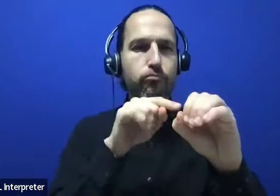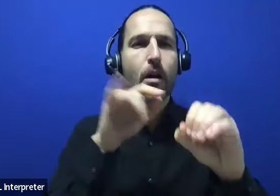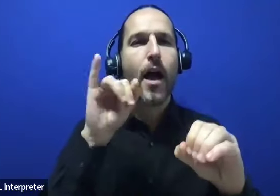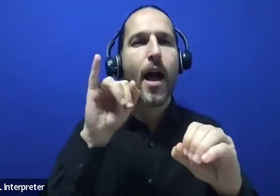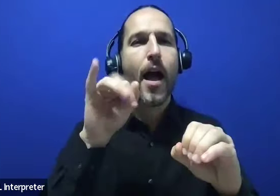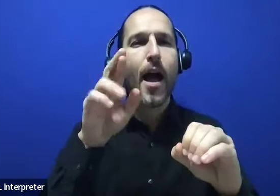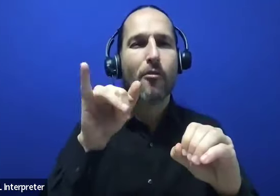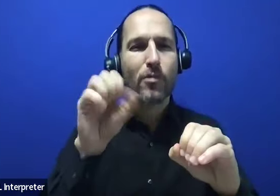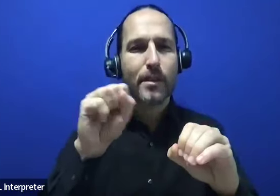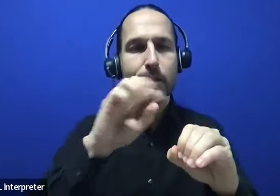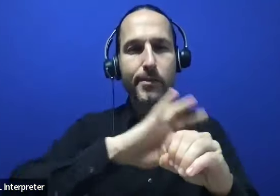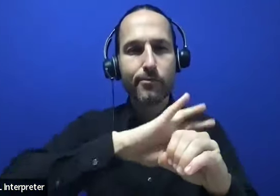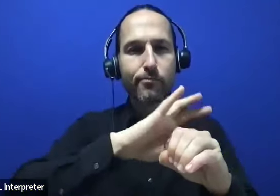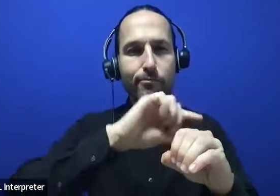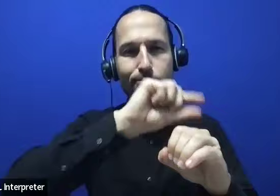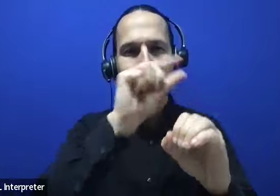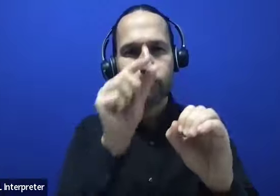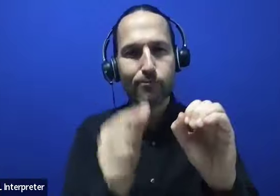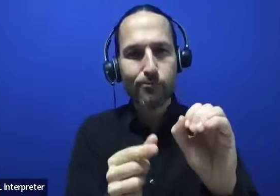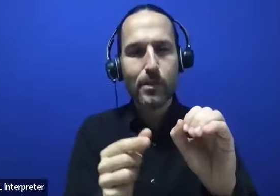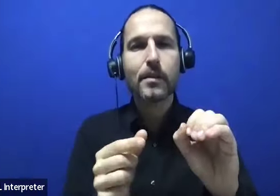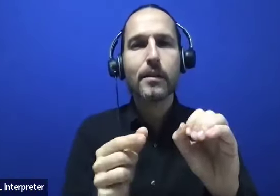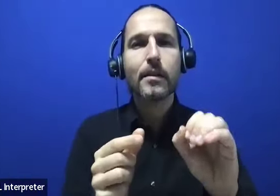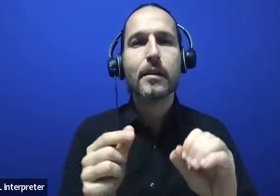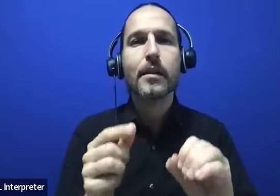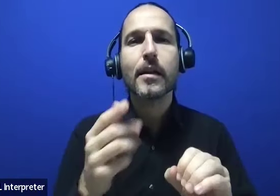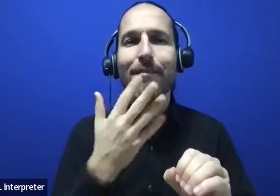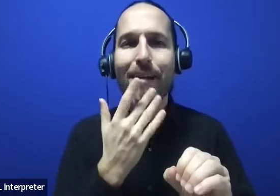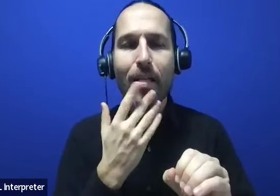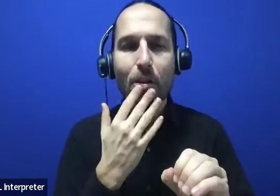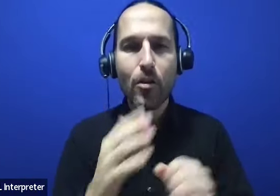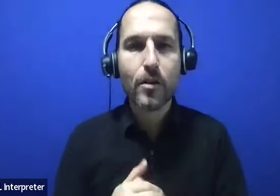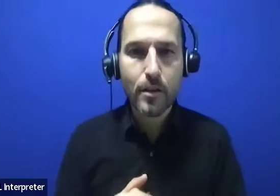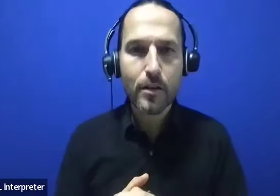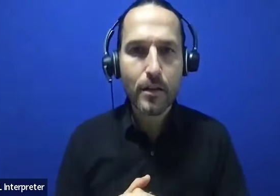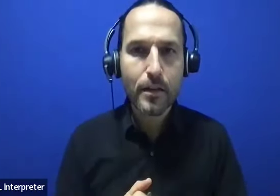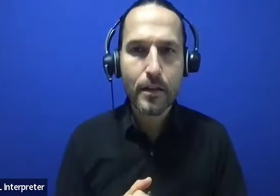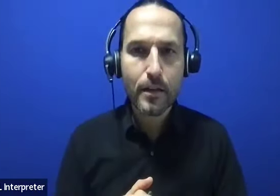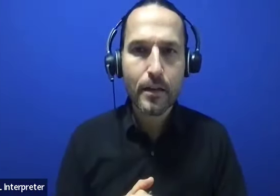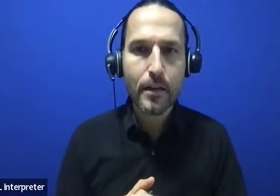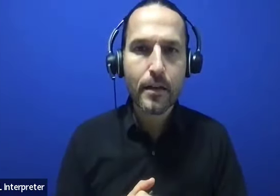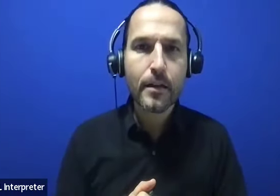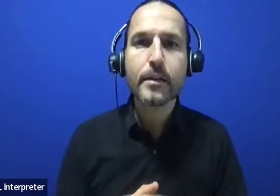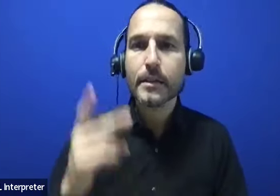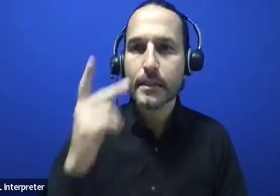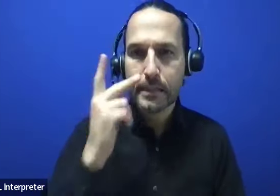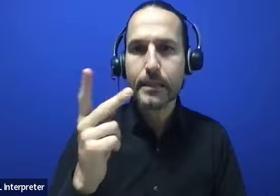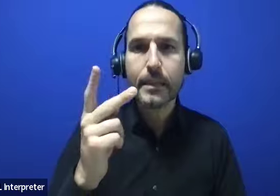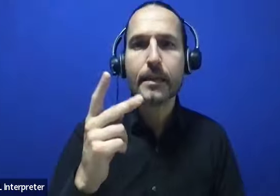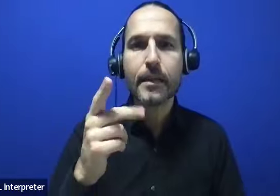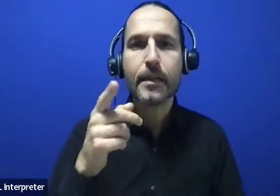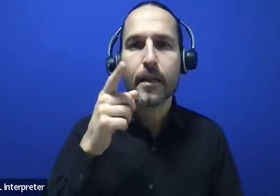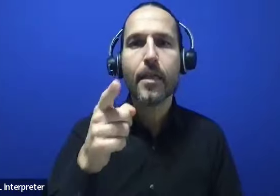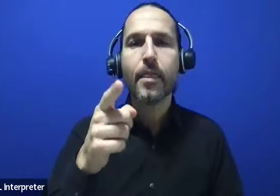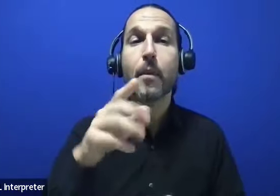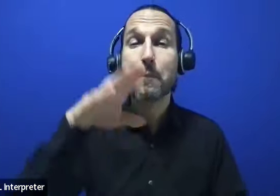the keyhole effect. This is not completely round, but dips down. Well, that dip right there is where